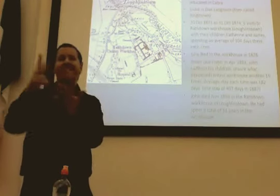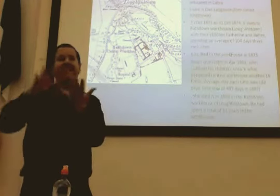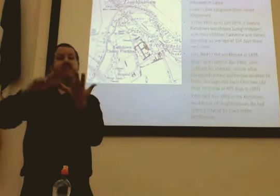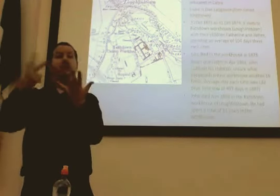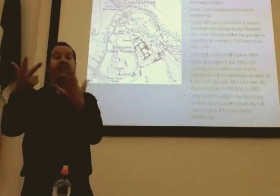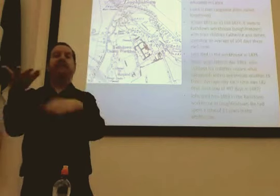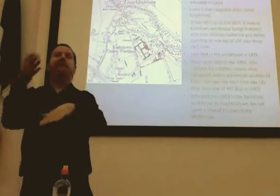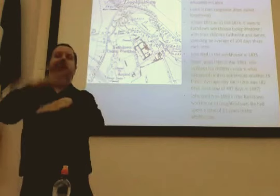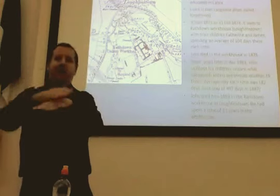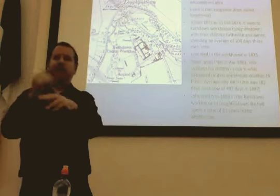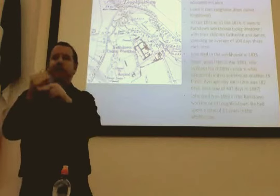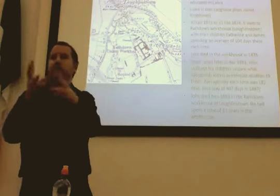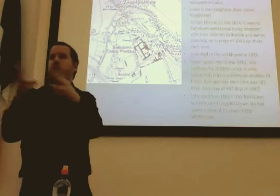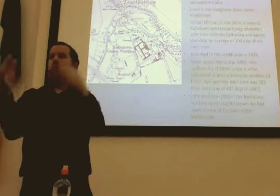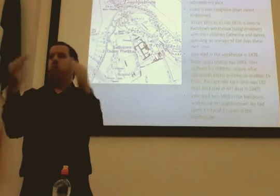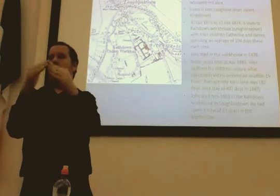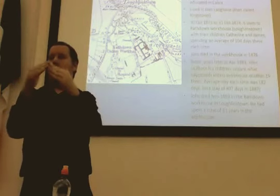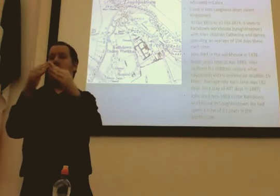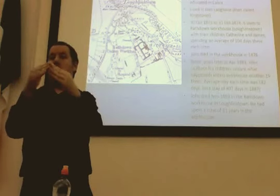And then he died there in 1893.